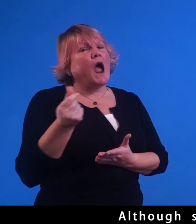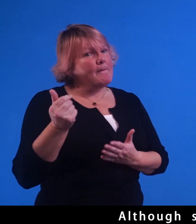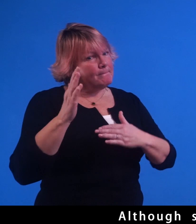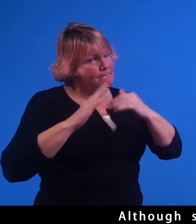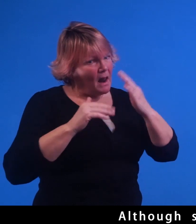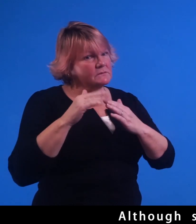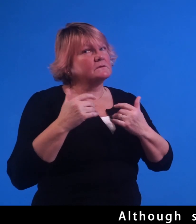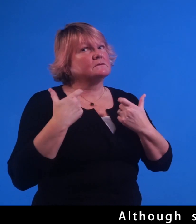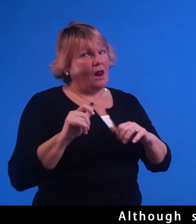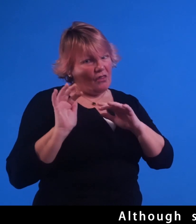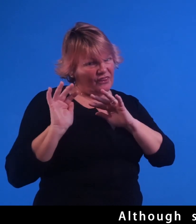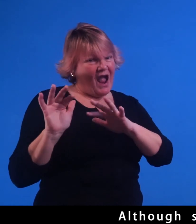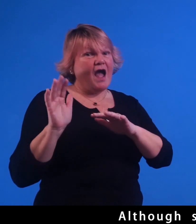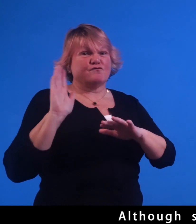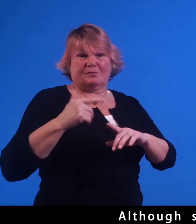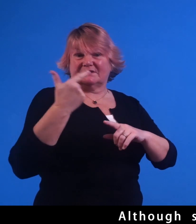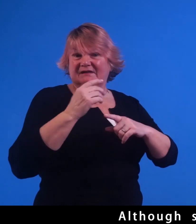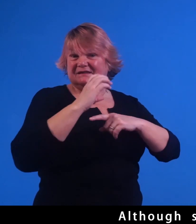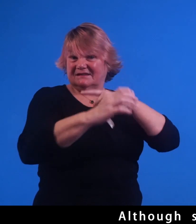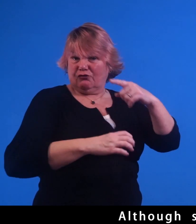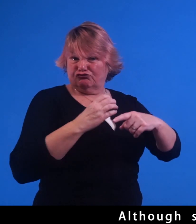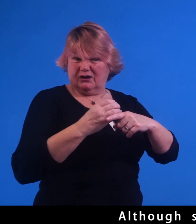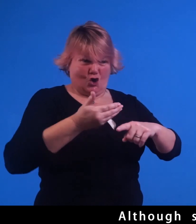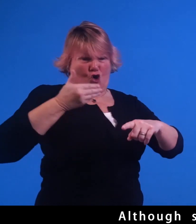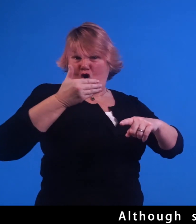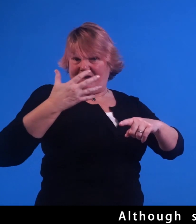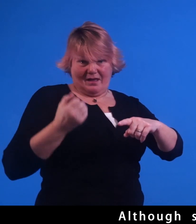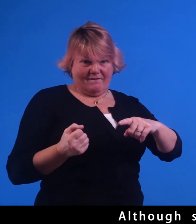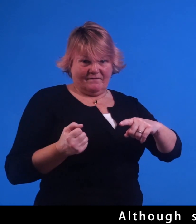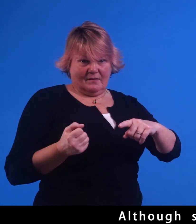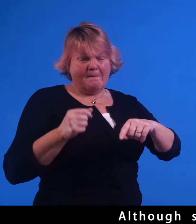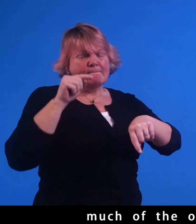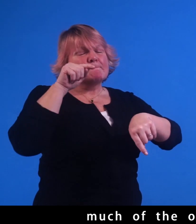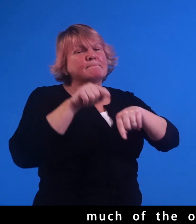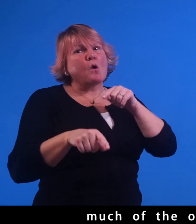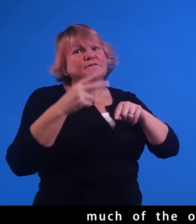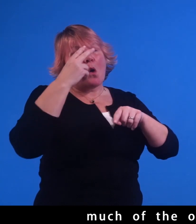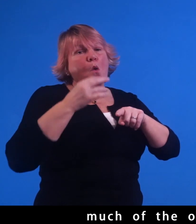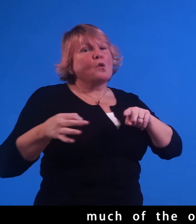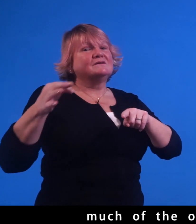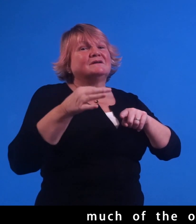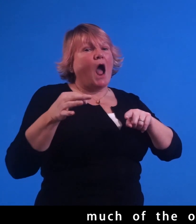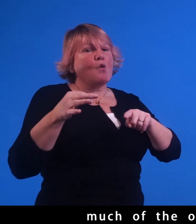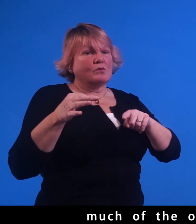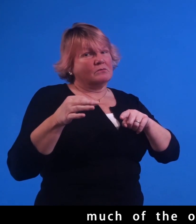Although some buildings still exist from the 17th century and earlier, much of the old town is made